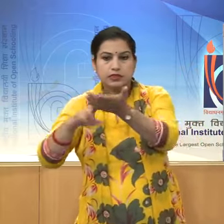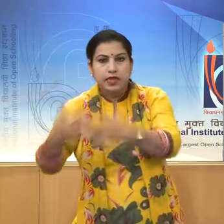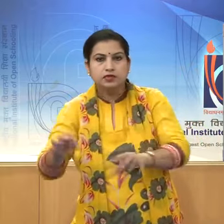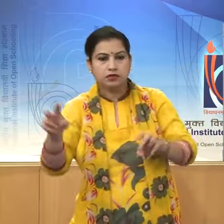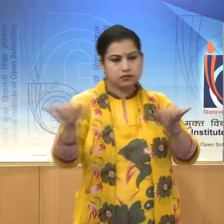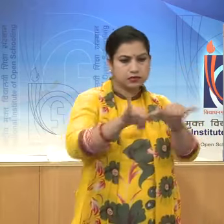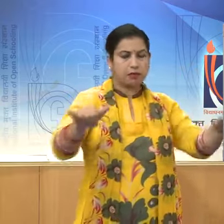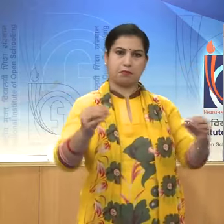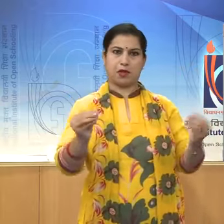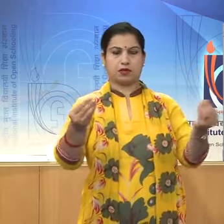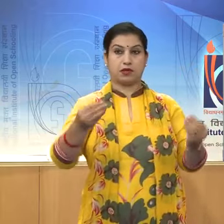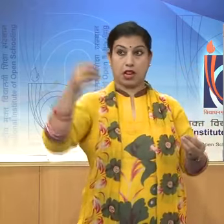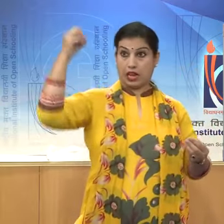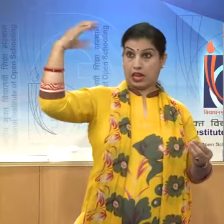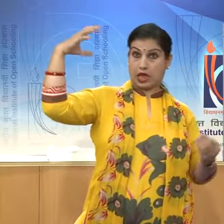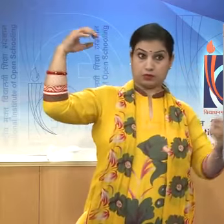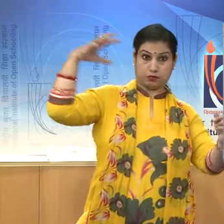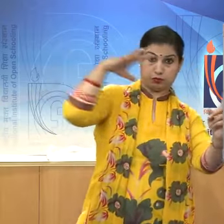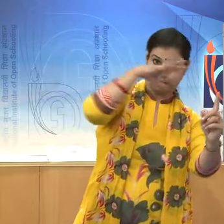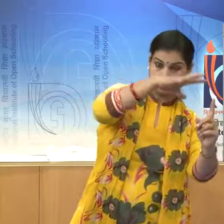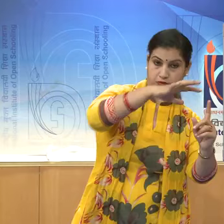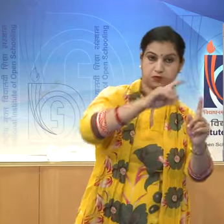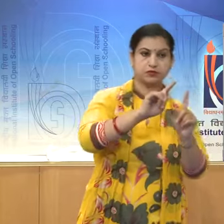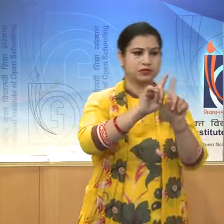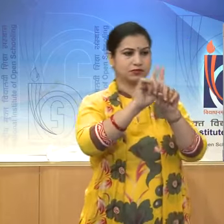The use of light, shadow,